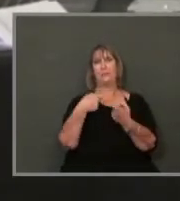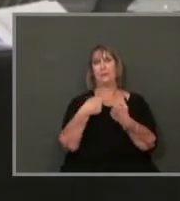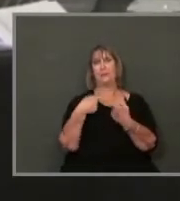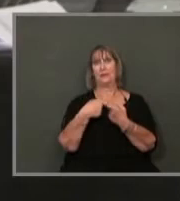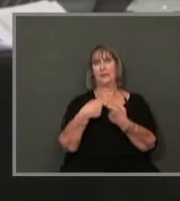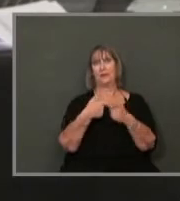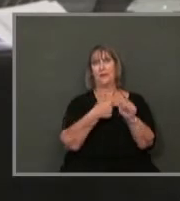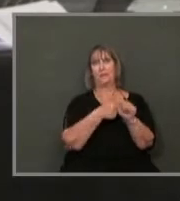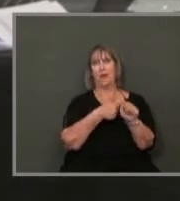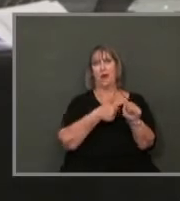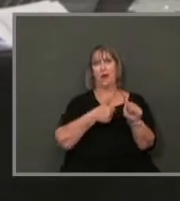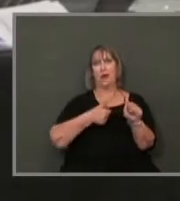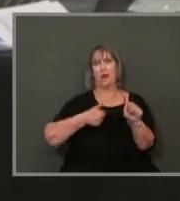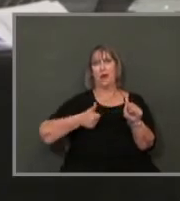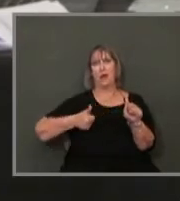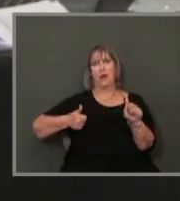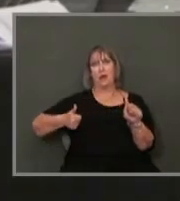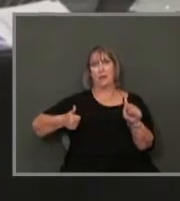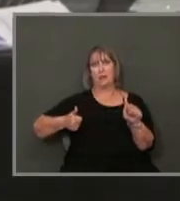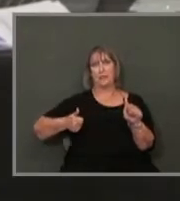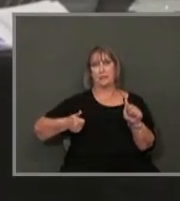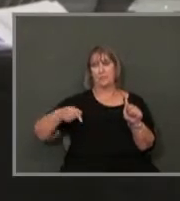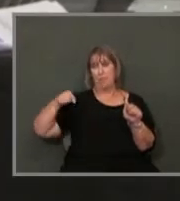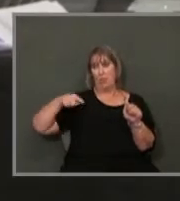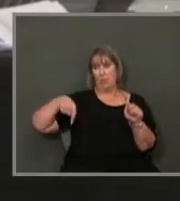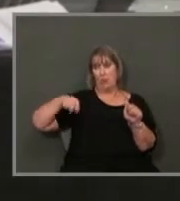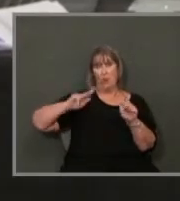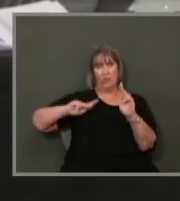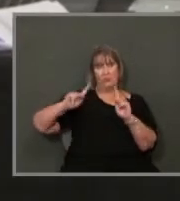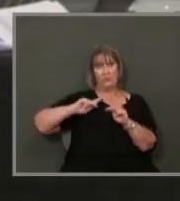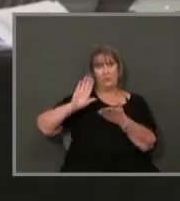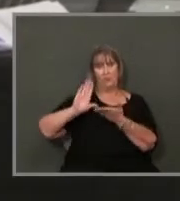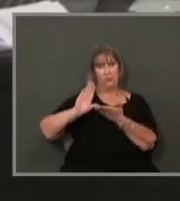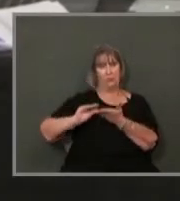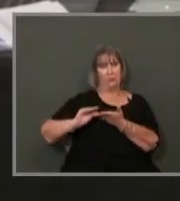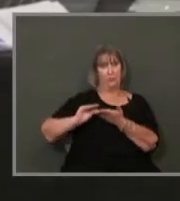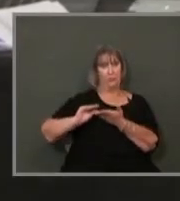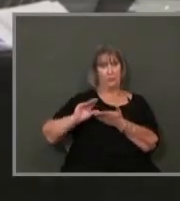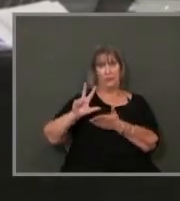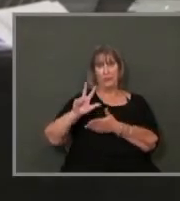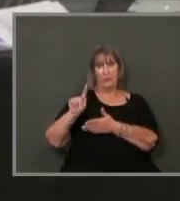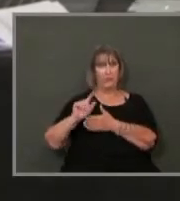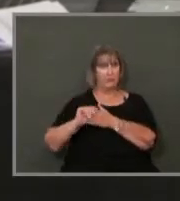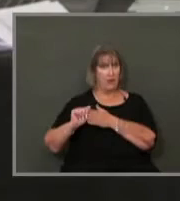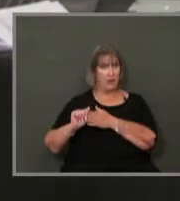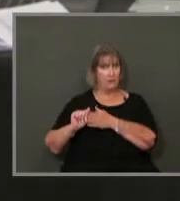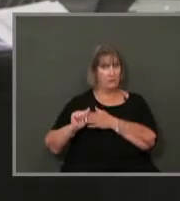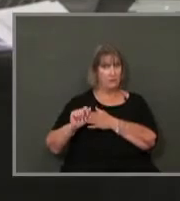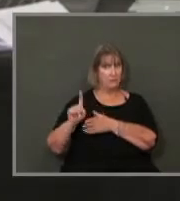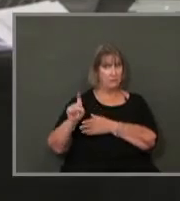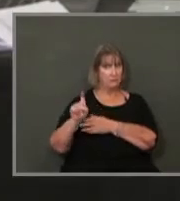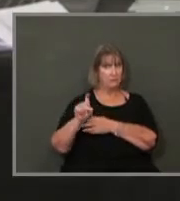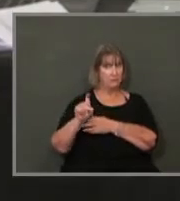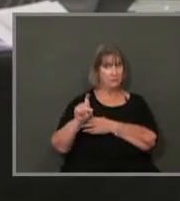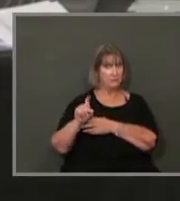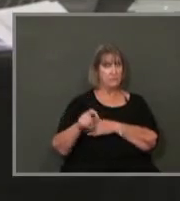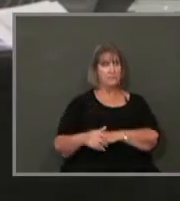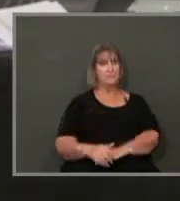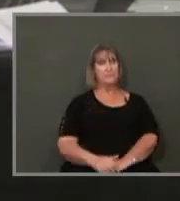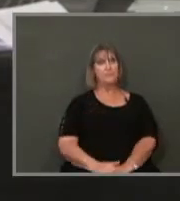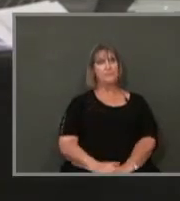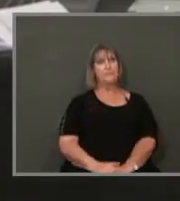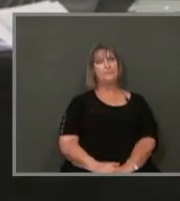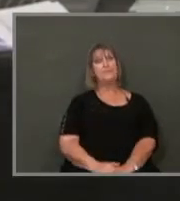Mm-hmm. Are they going to get credited? I mean, I wouldn't think that you Yes. would want to do that. Yeah,